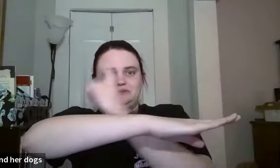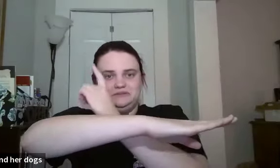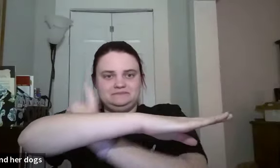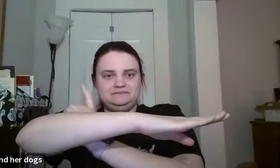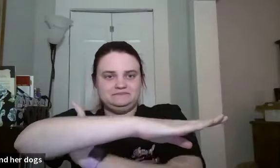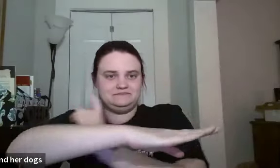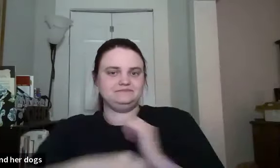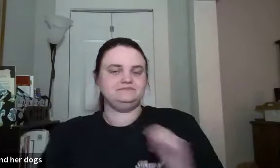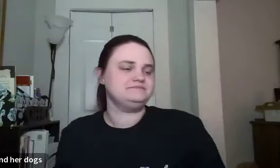dinosaur.